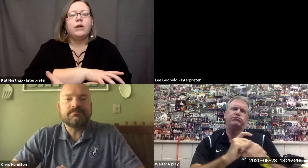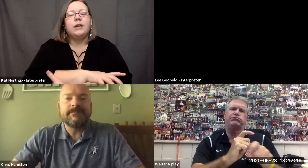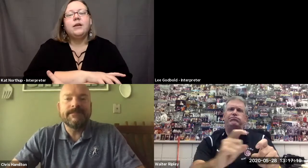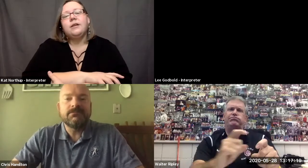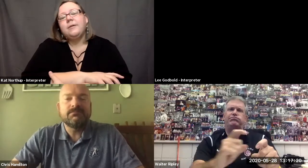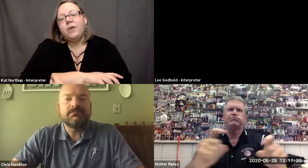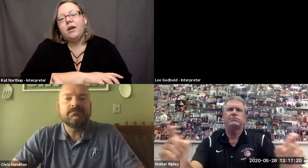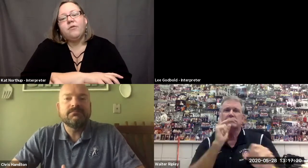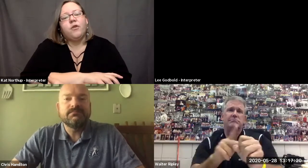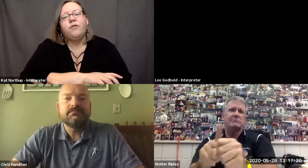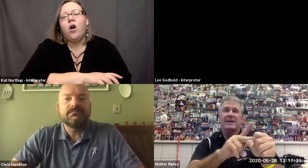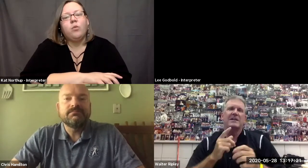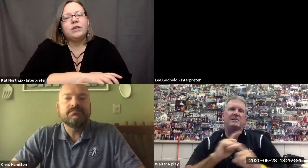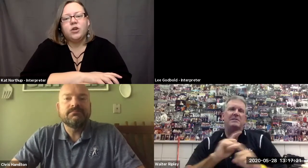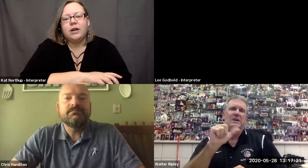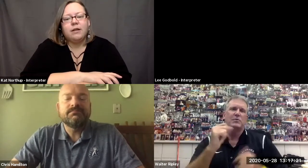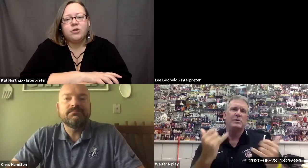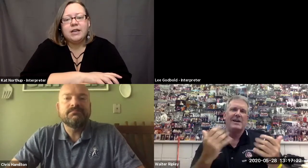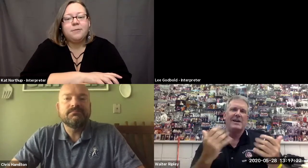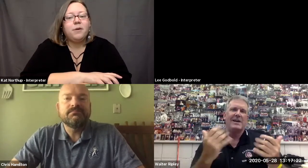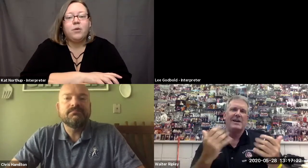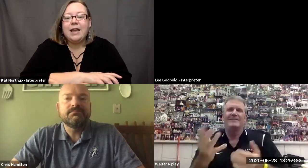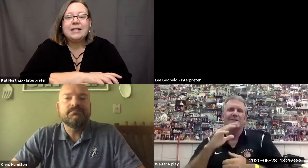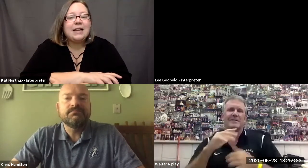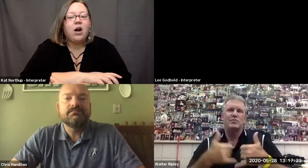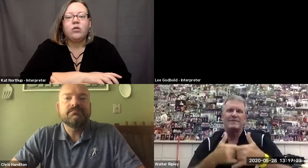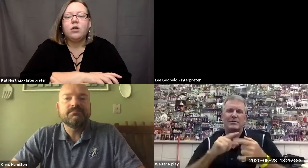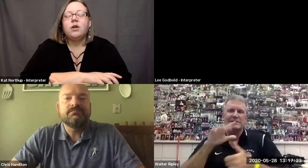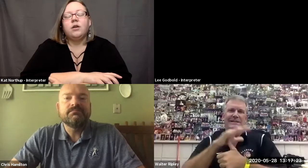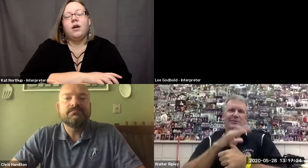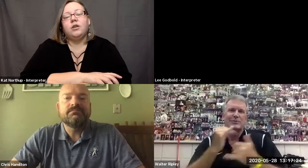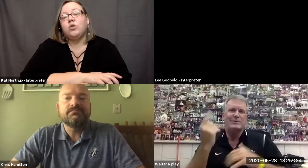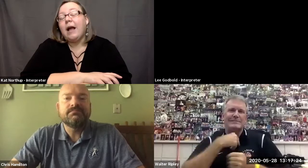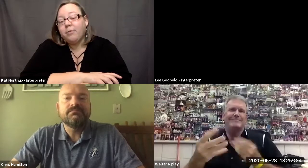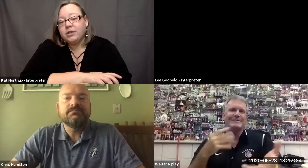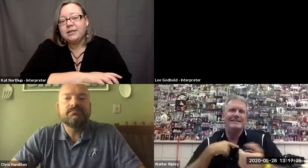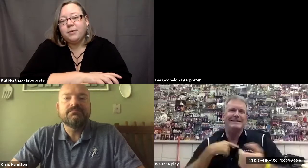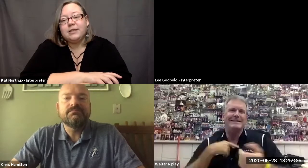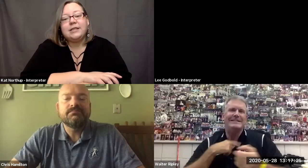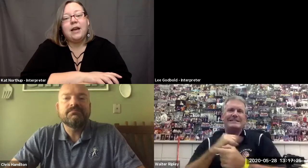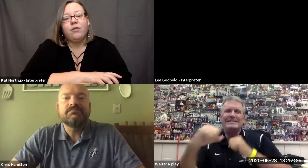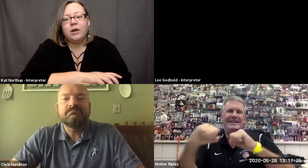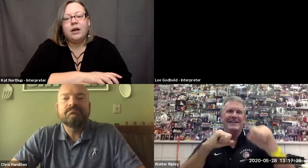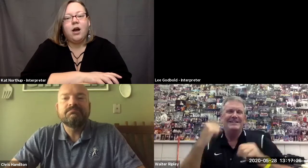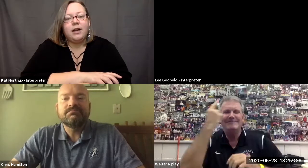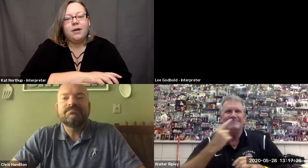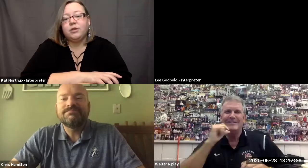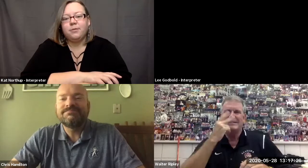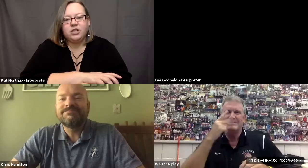ceremony for fall and winter at a later date. But we handed out track participants. Everyone got a